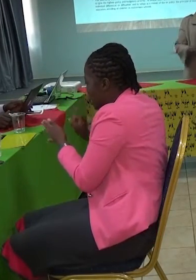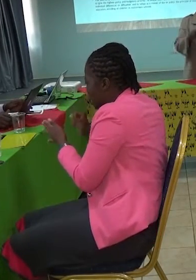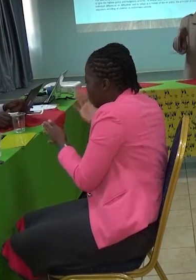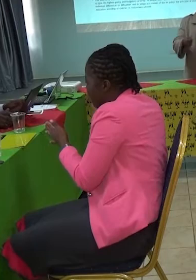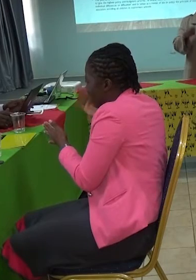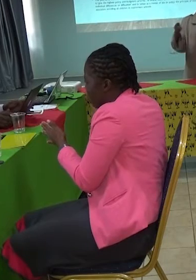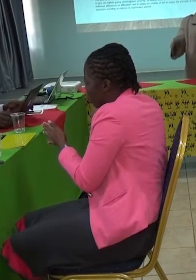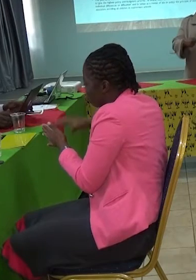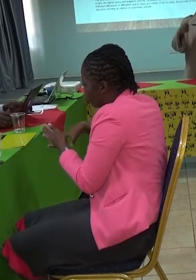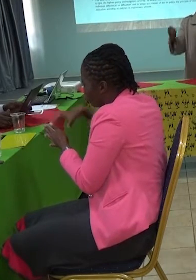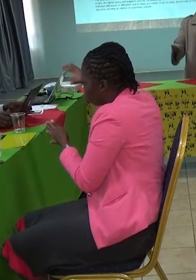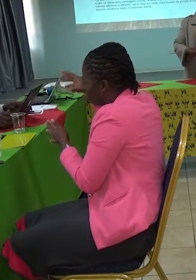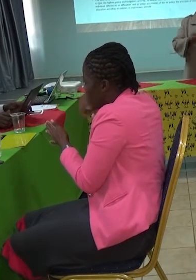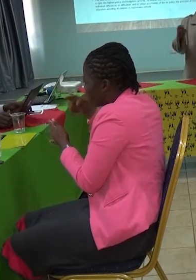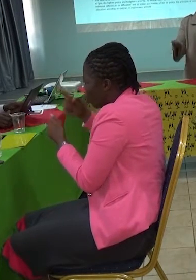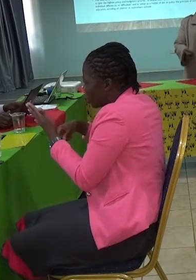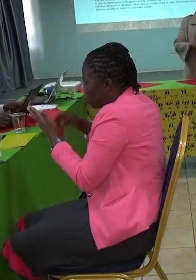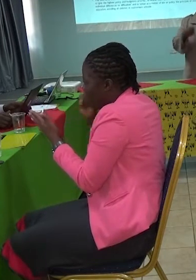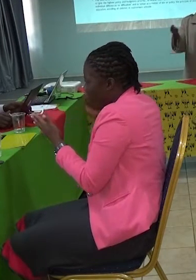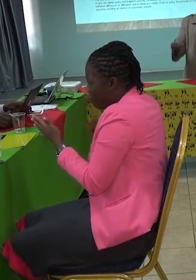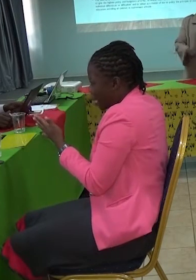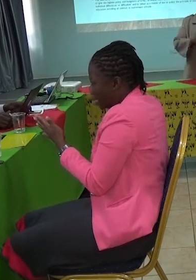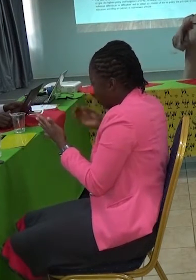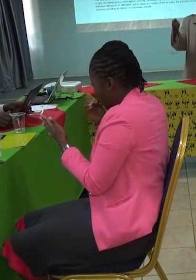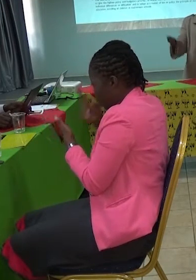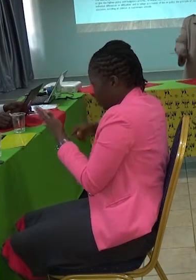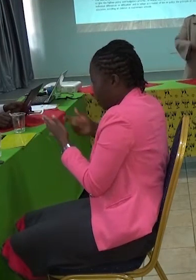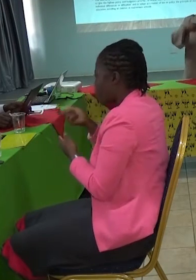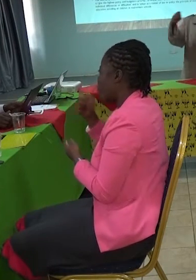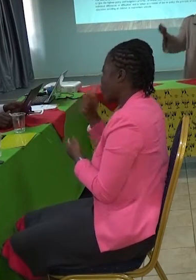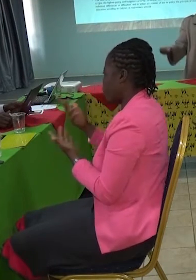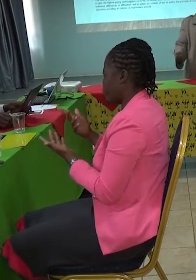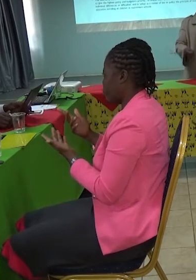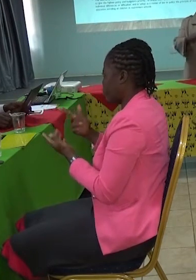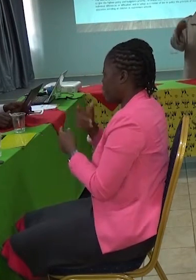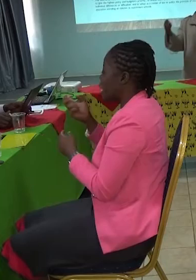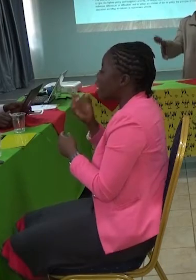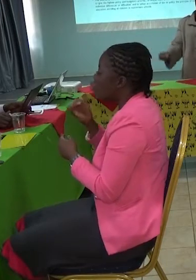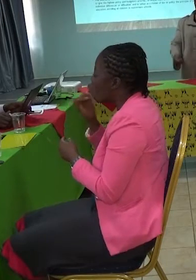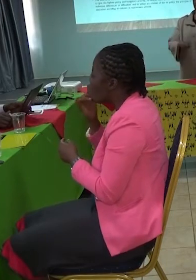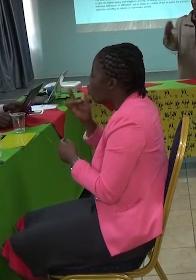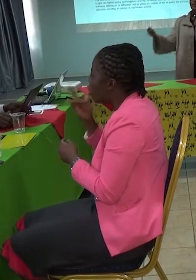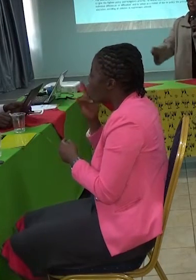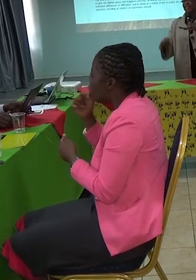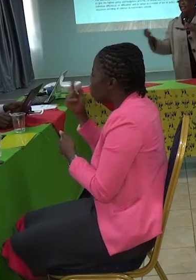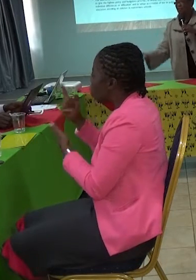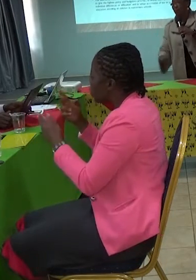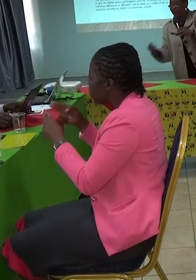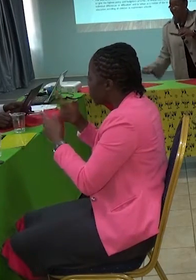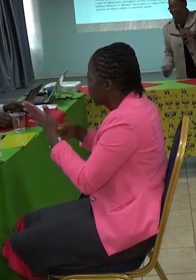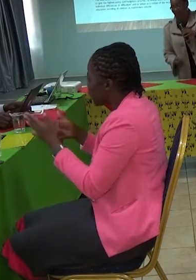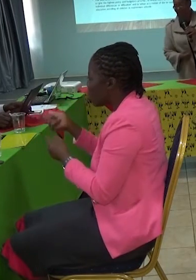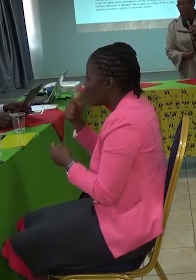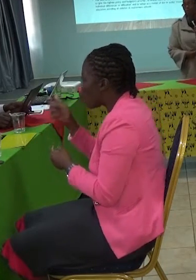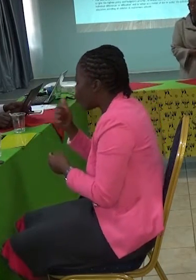with. They call it Githeri in my mother tongue. I want to believe it is called Nyoyo in another mother tongue, and you can find it in your